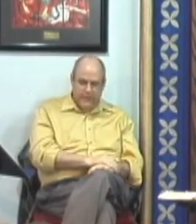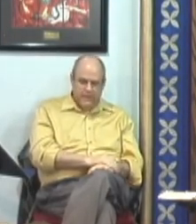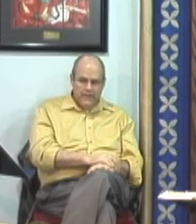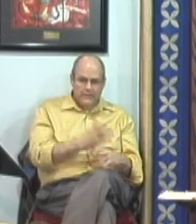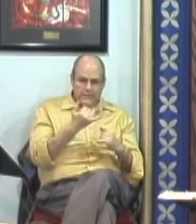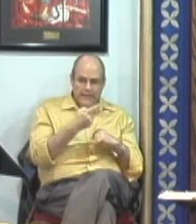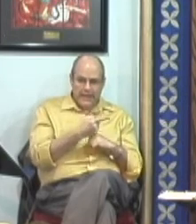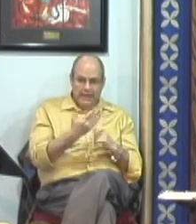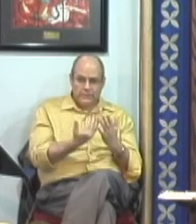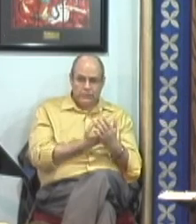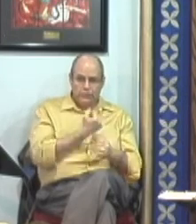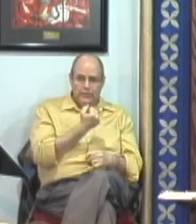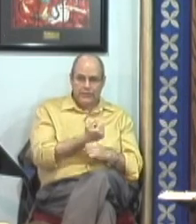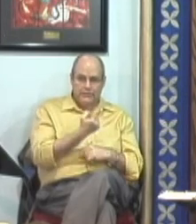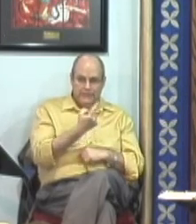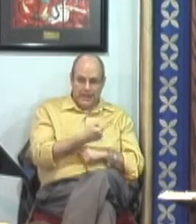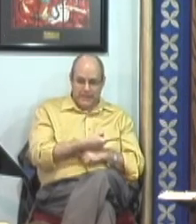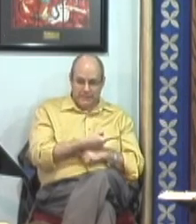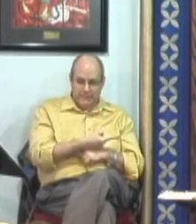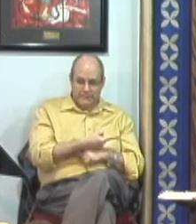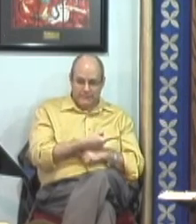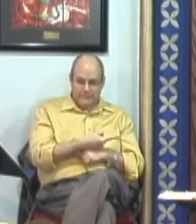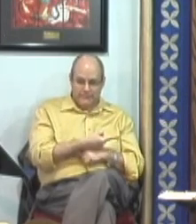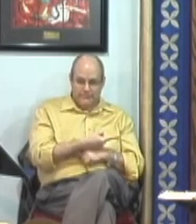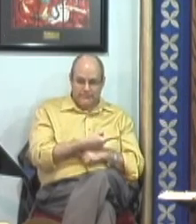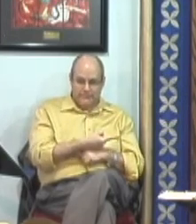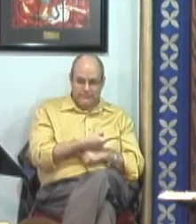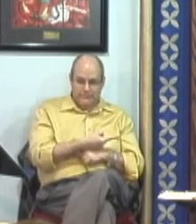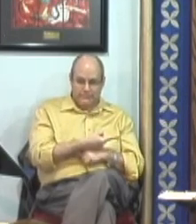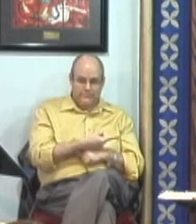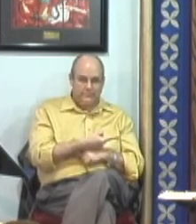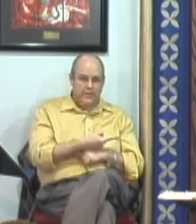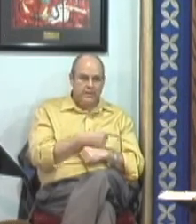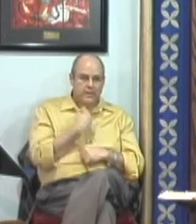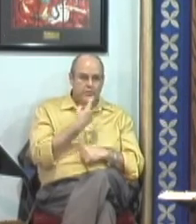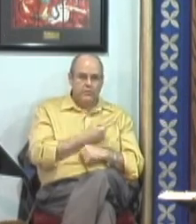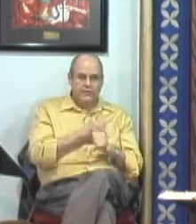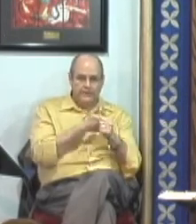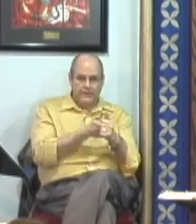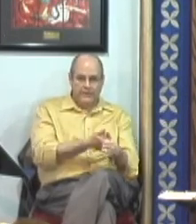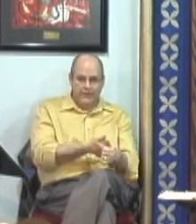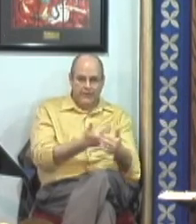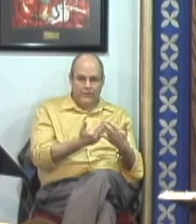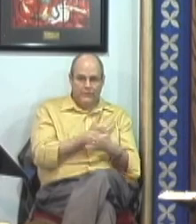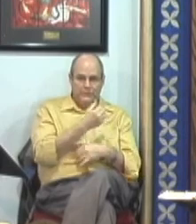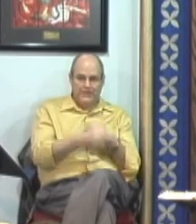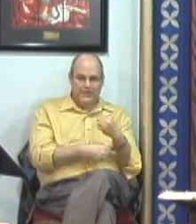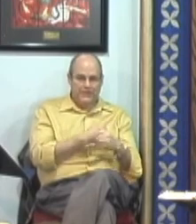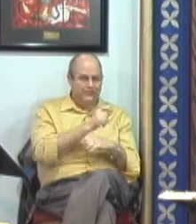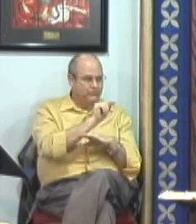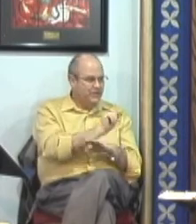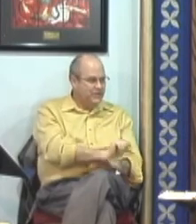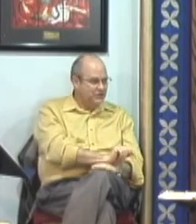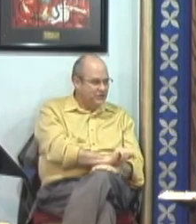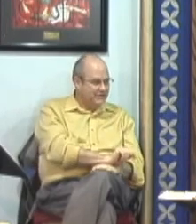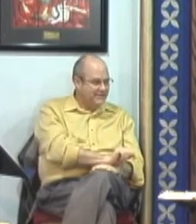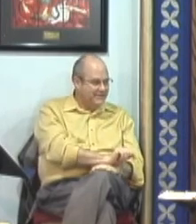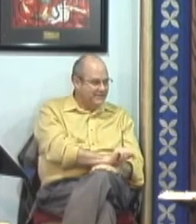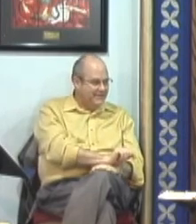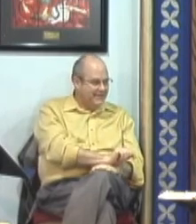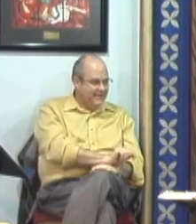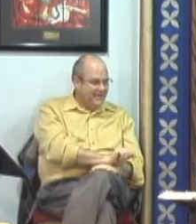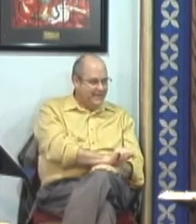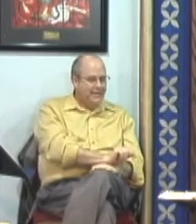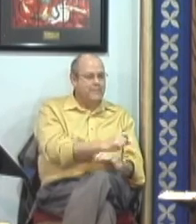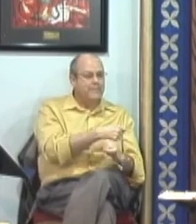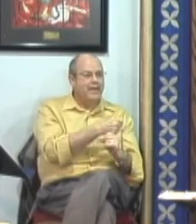since today is New Year's Day, remember it's New Year's Day, we should follow a New Year's tradition. And that is